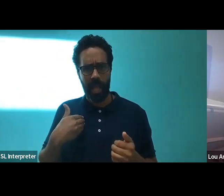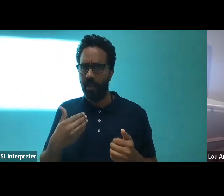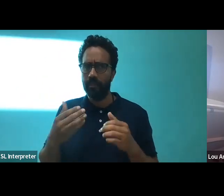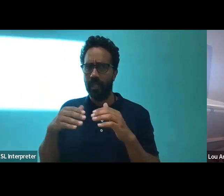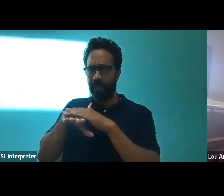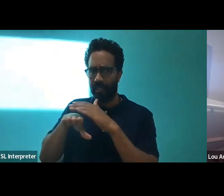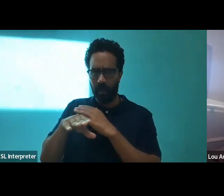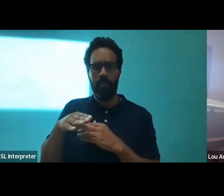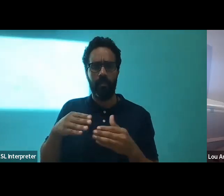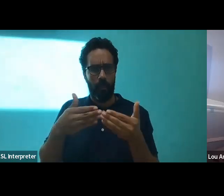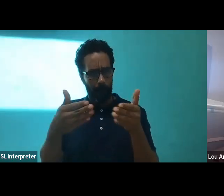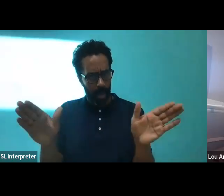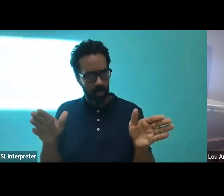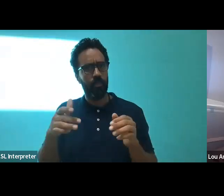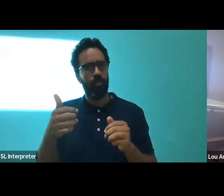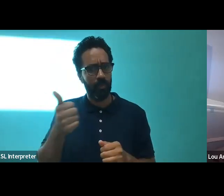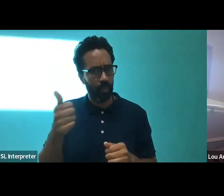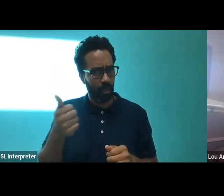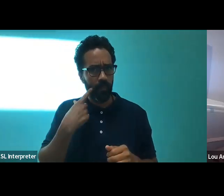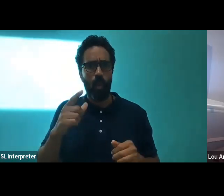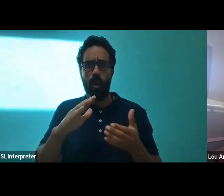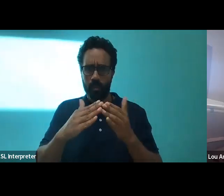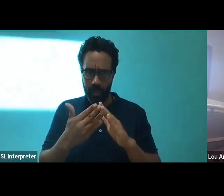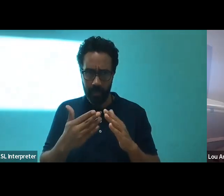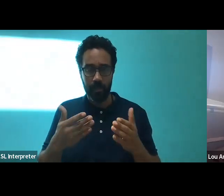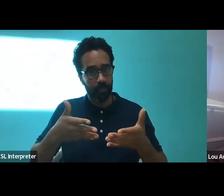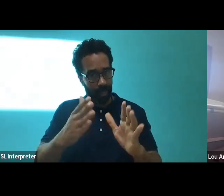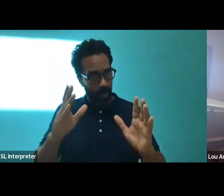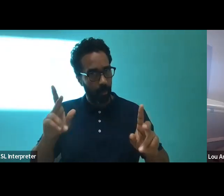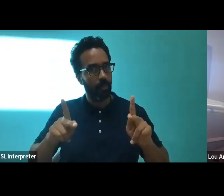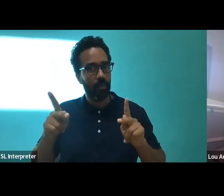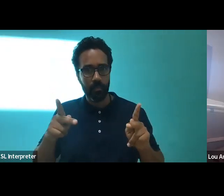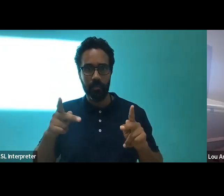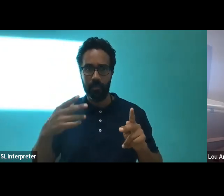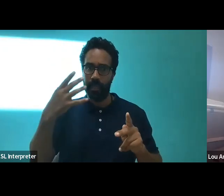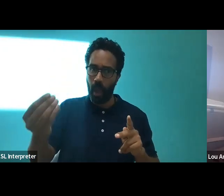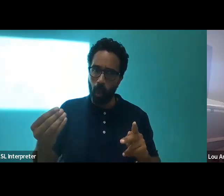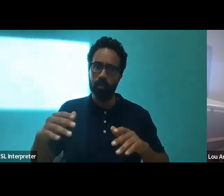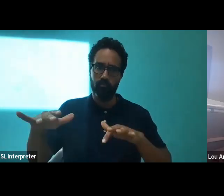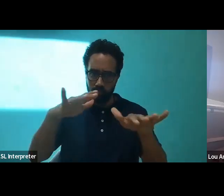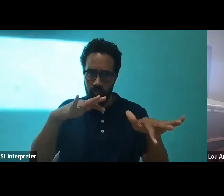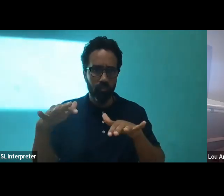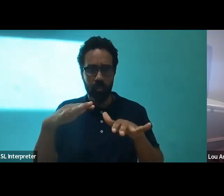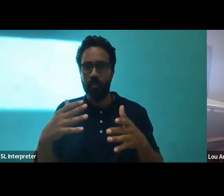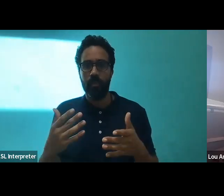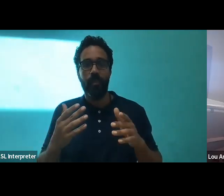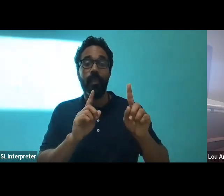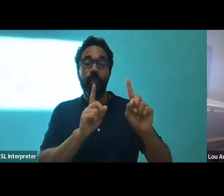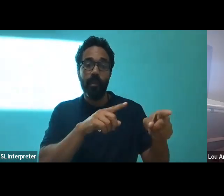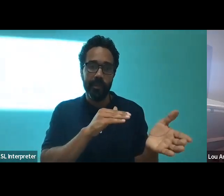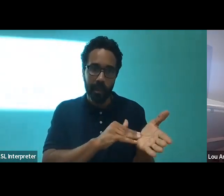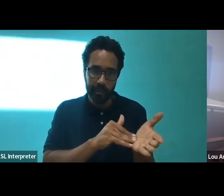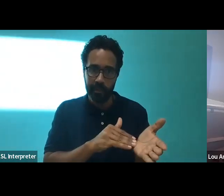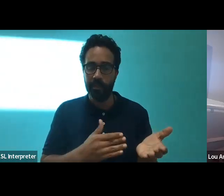going in the community, so people were able to not only access medical appointments